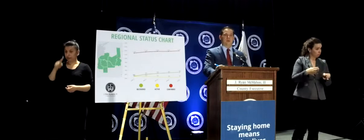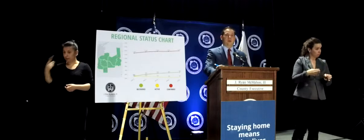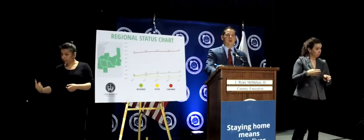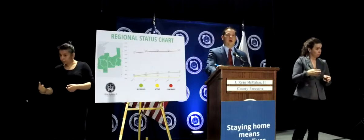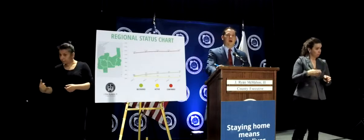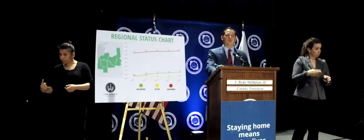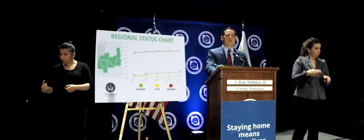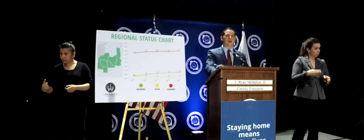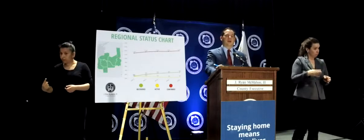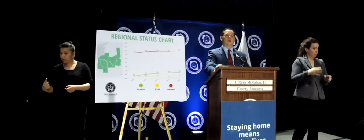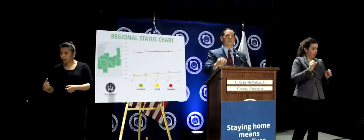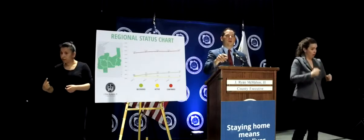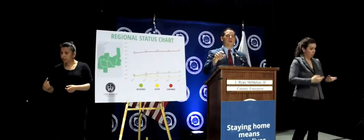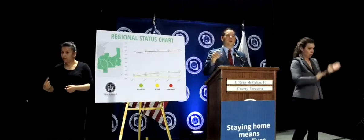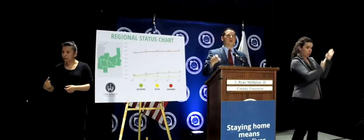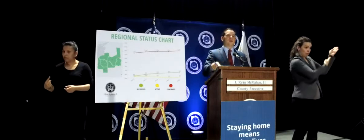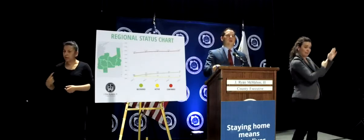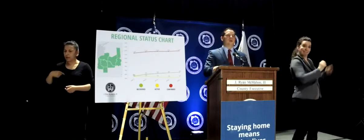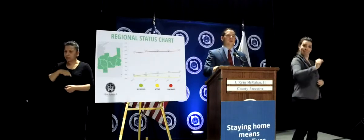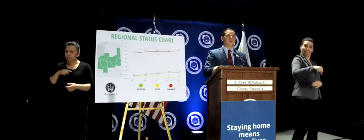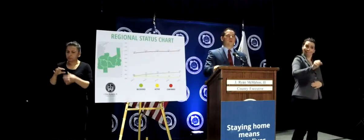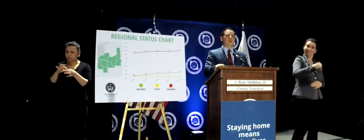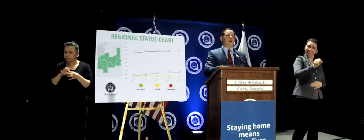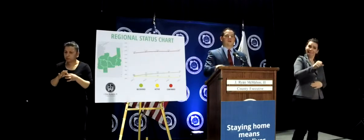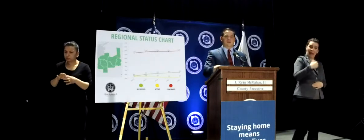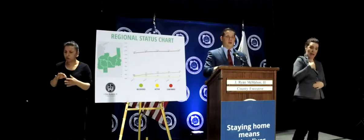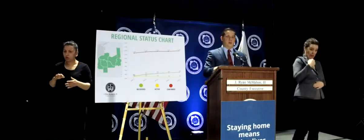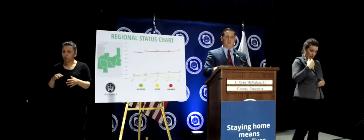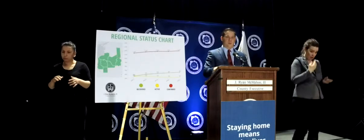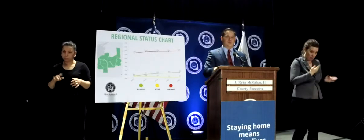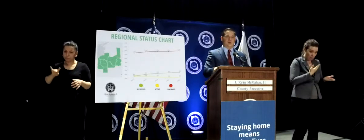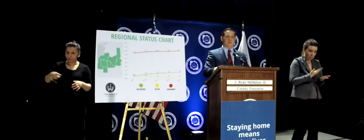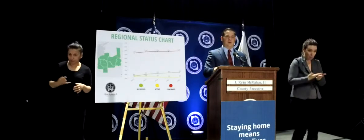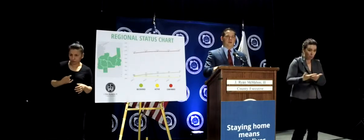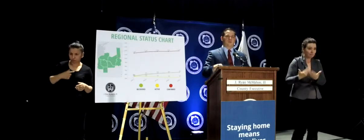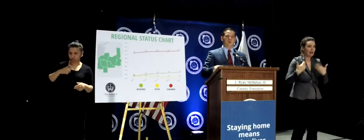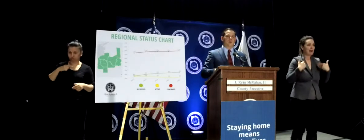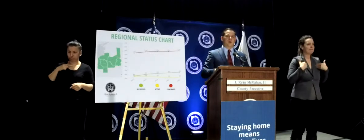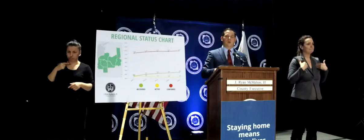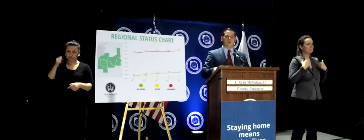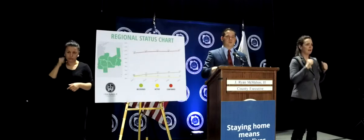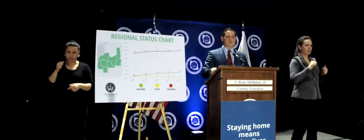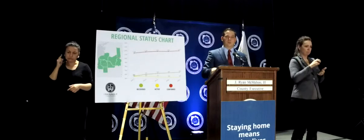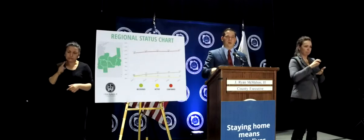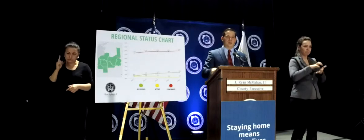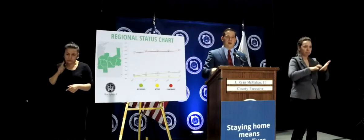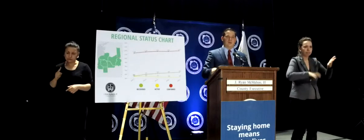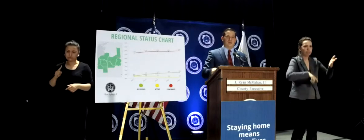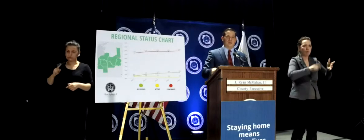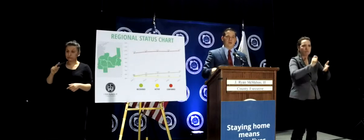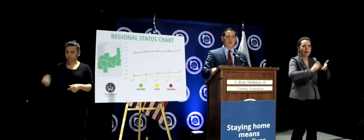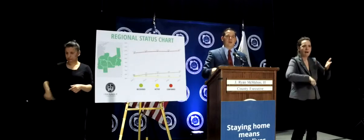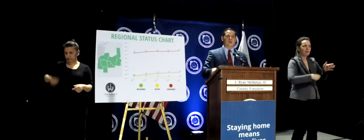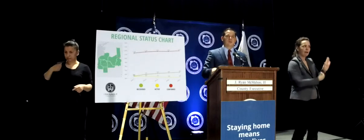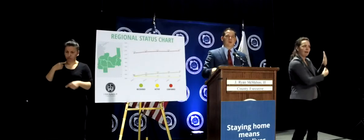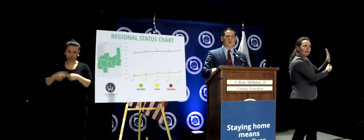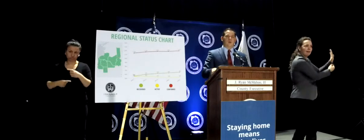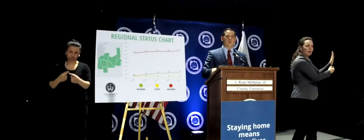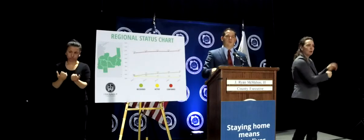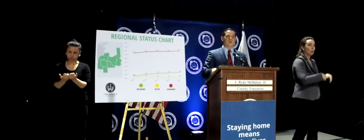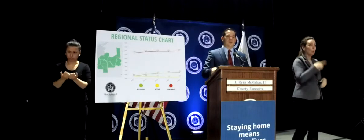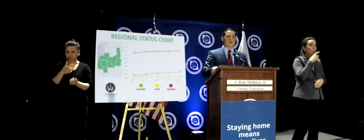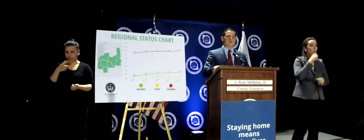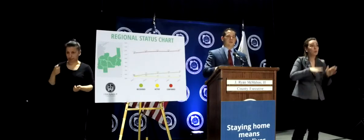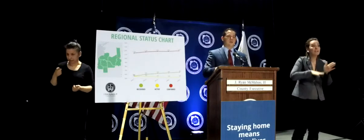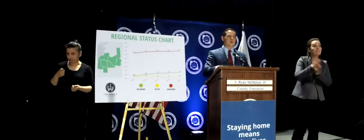job. Nobody but us can come up with a restart plan because we're the one who has to ensure public health.